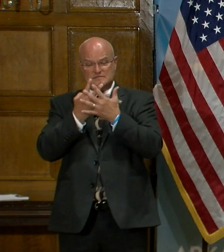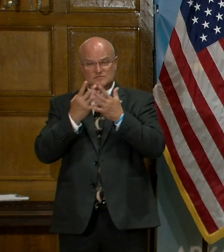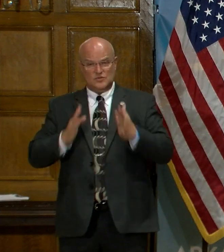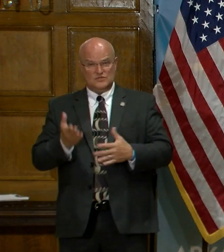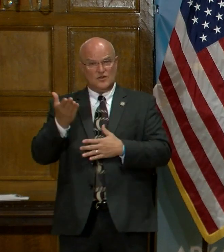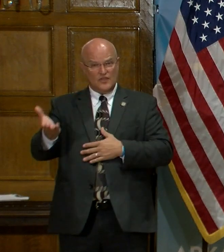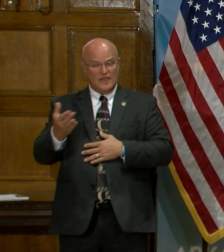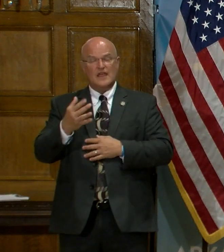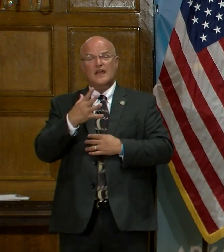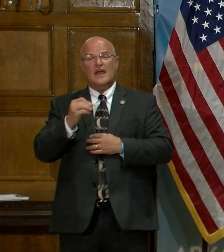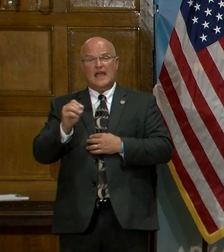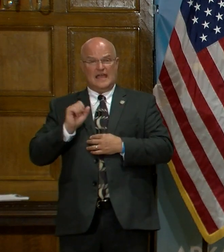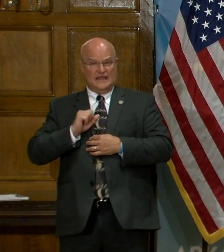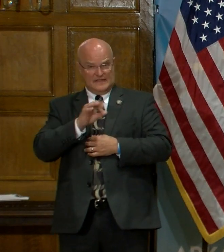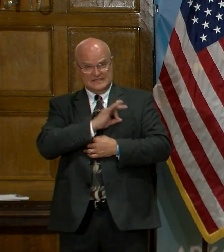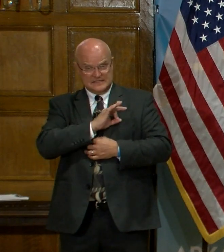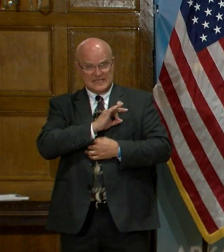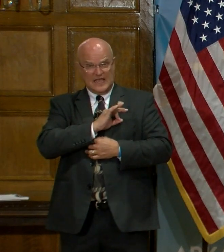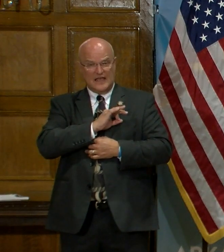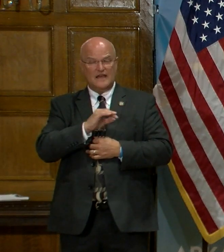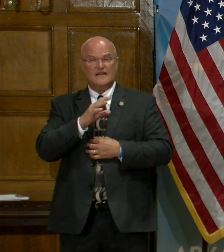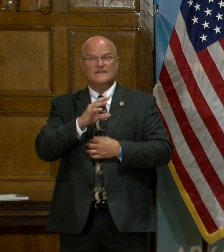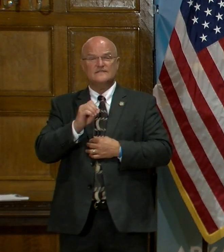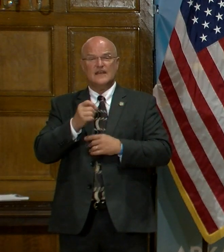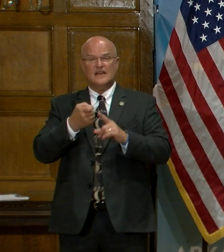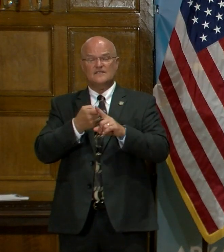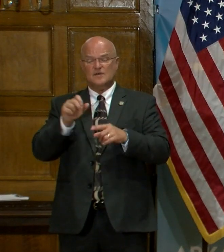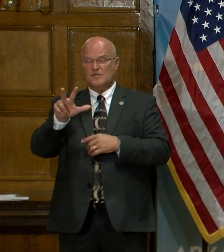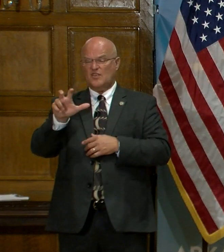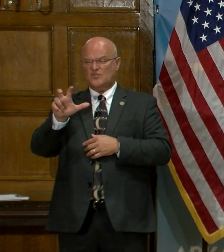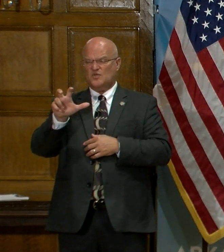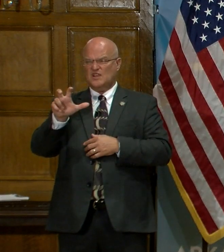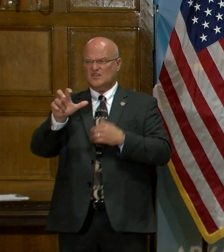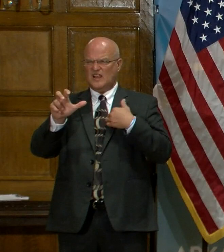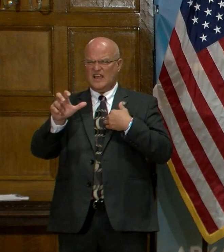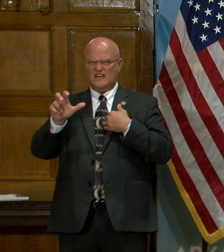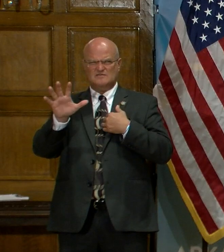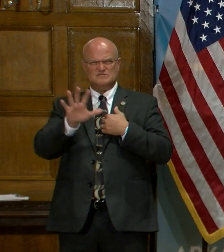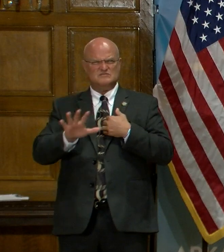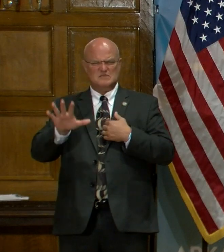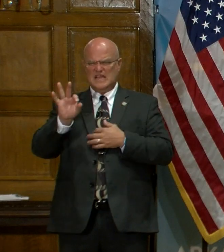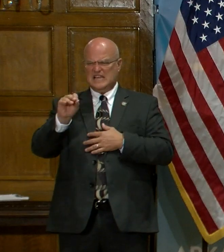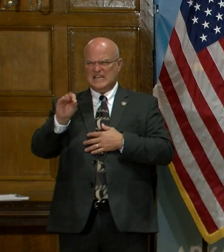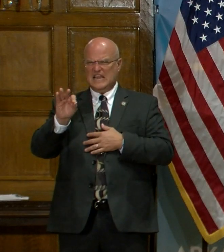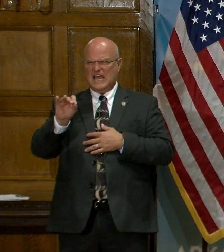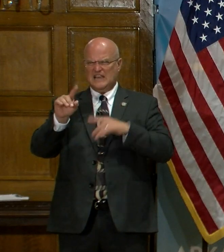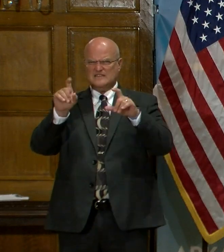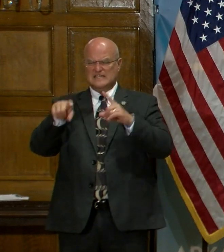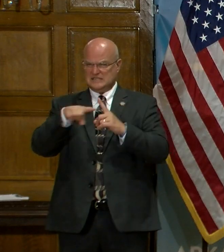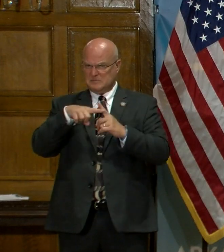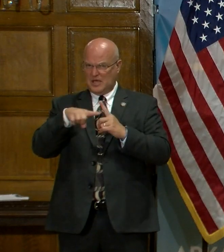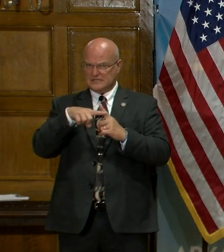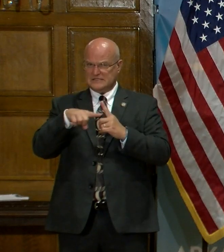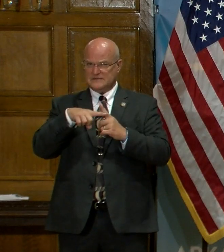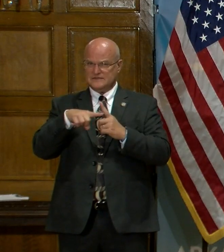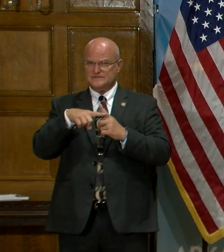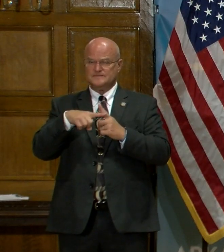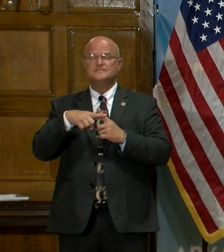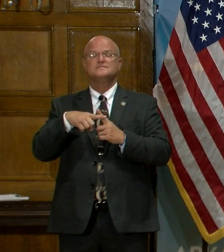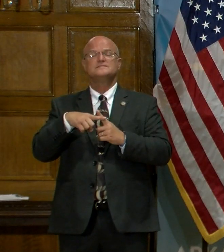incarcerated there and the staff. And of the 300, we have something around 90 who have tested